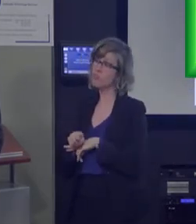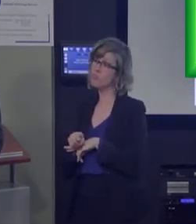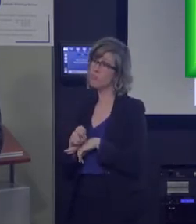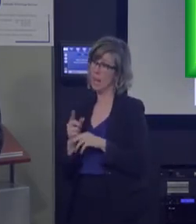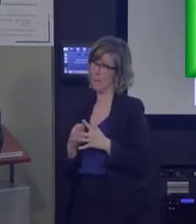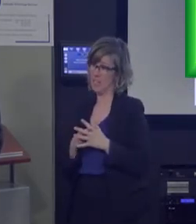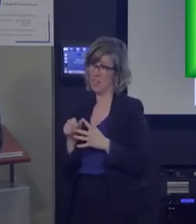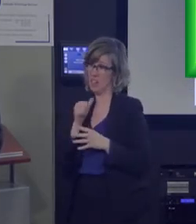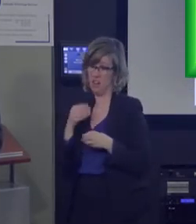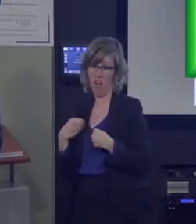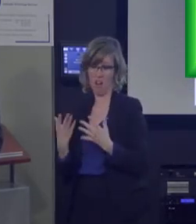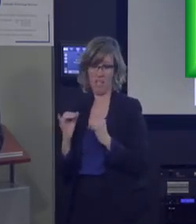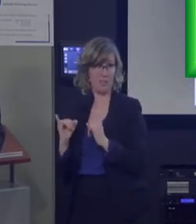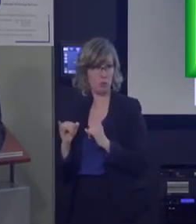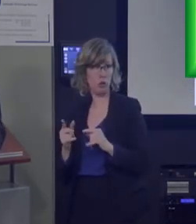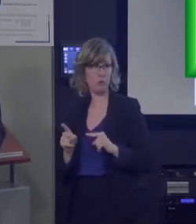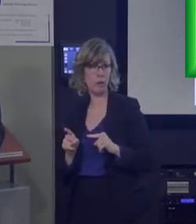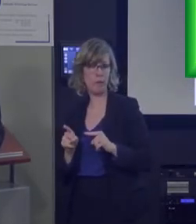very much.